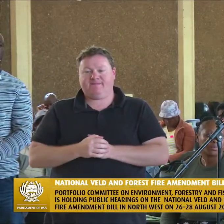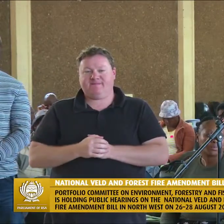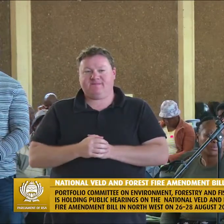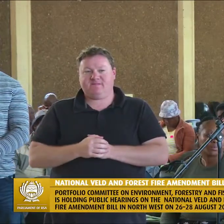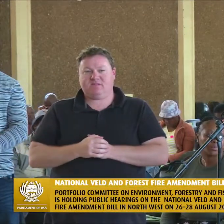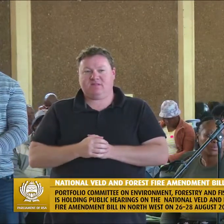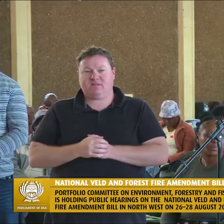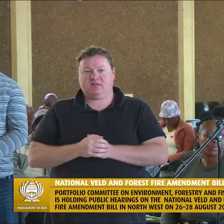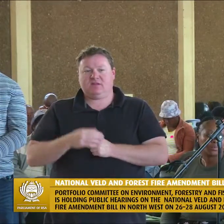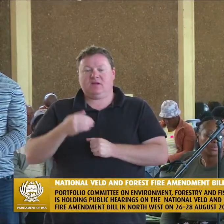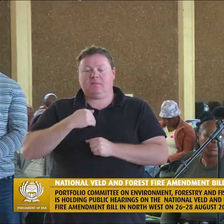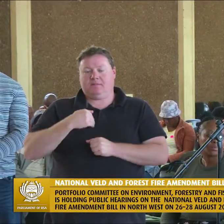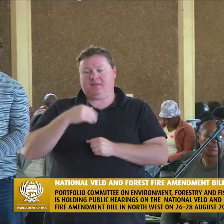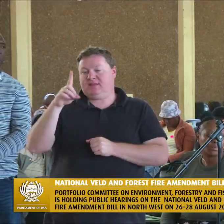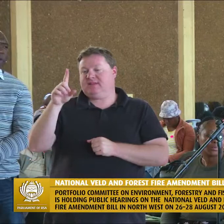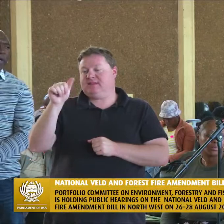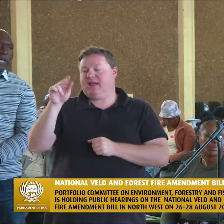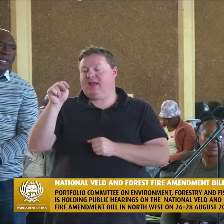danny